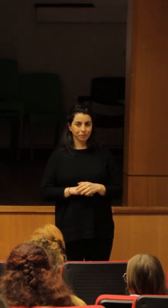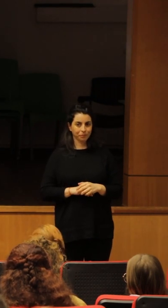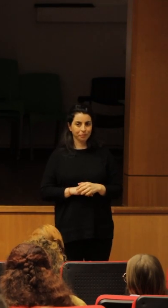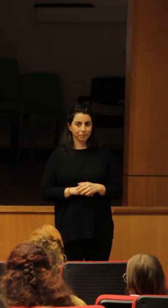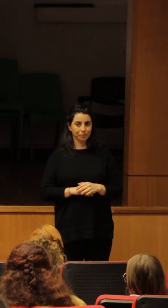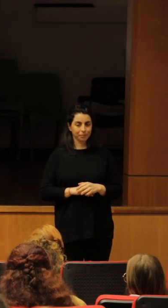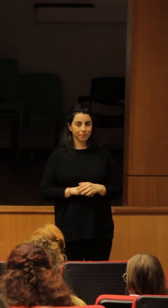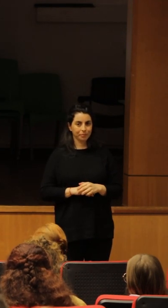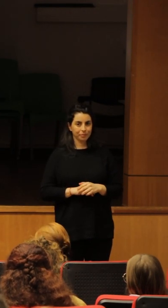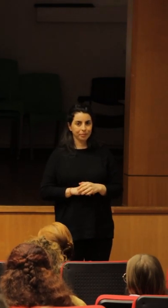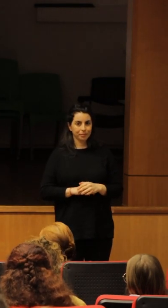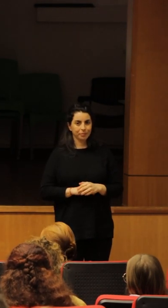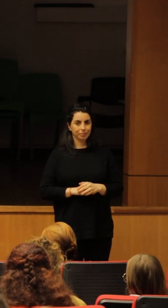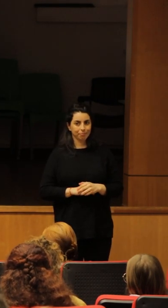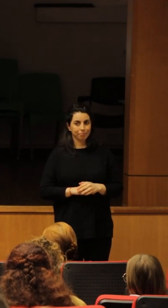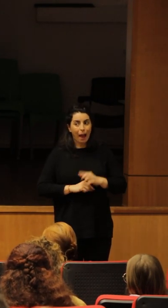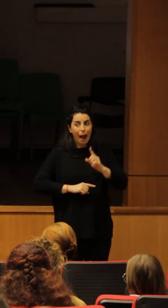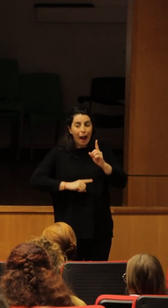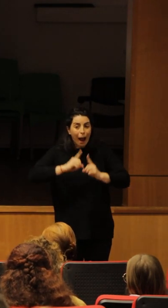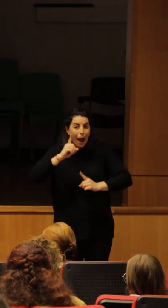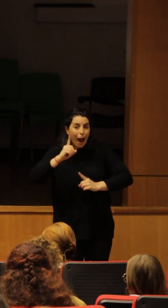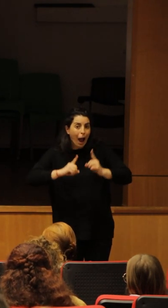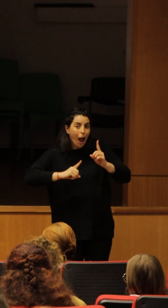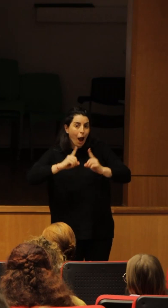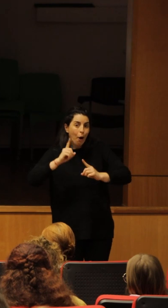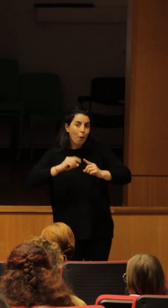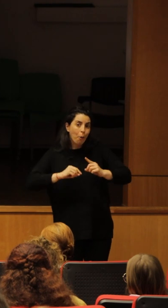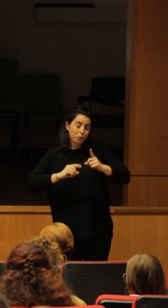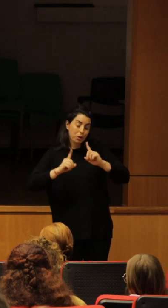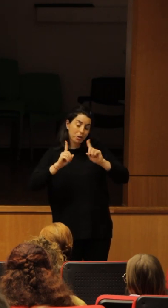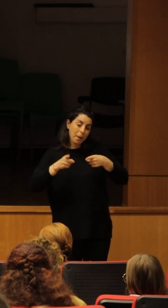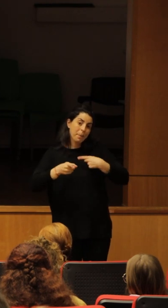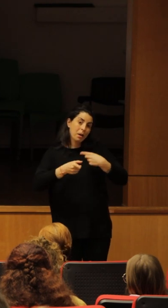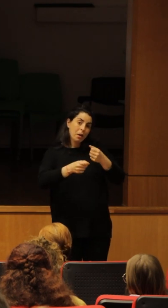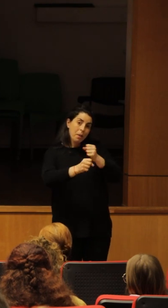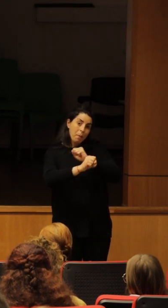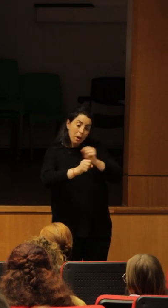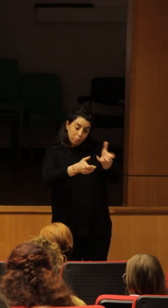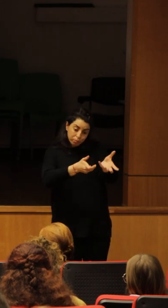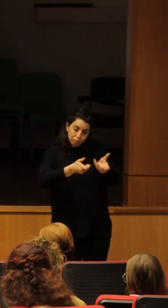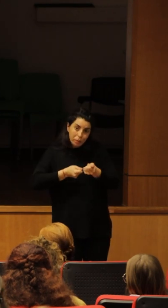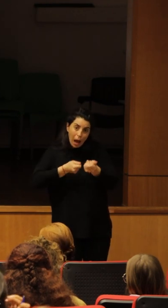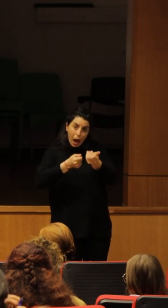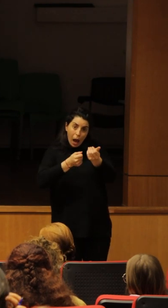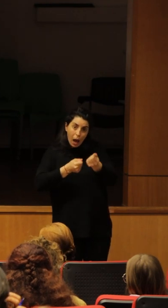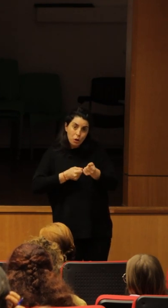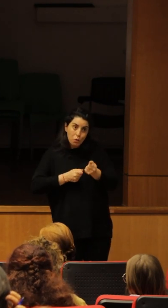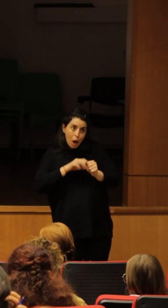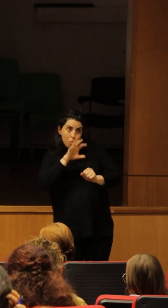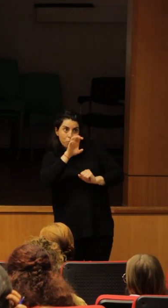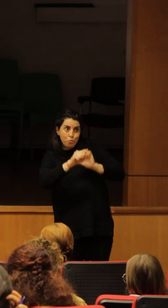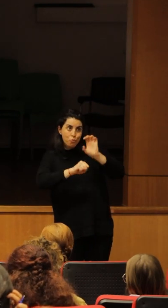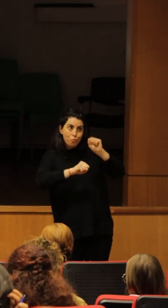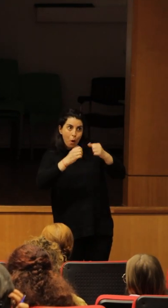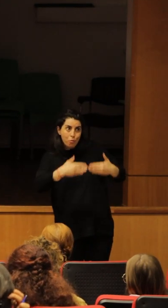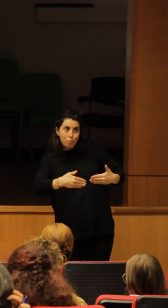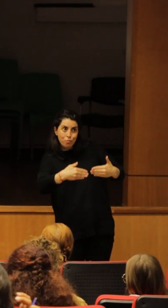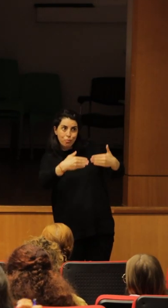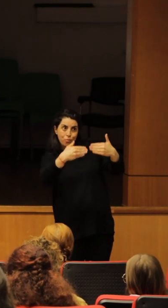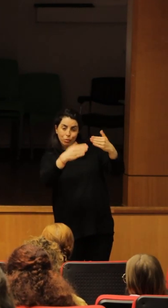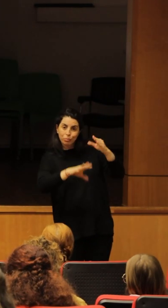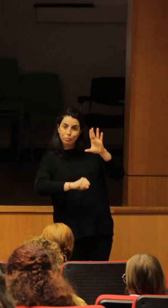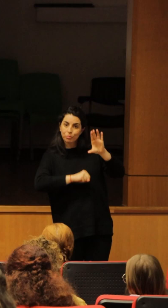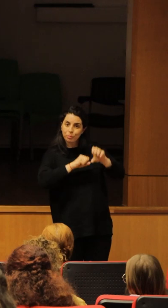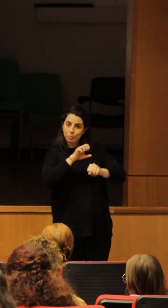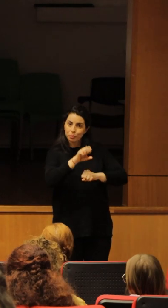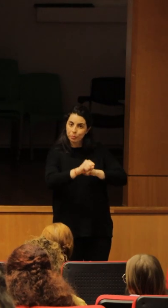or anybody. Sí, algo o alguien puede ayudarte a escalarla. Other people maybe hit the wall and then they got out, so maybe you can get some advice